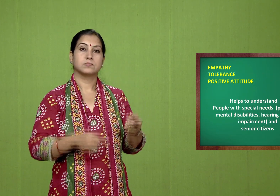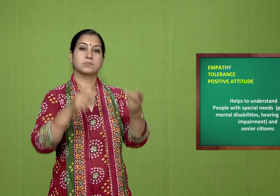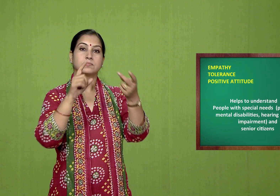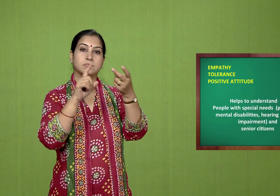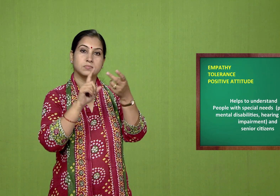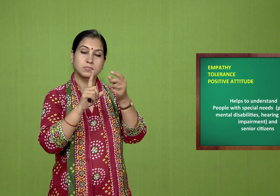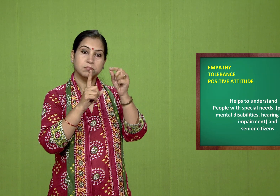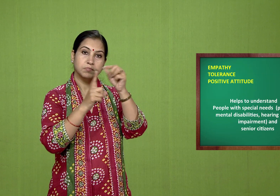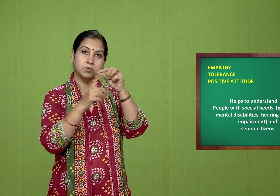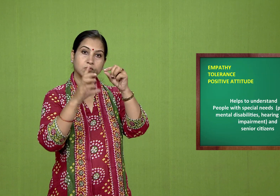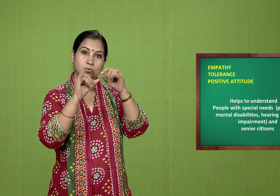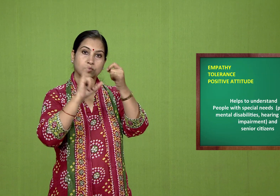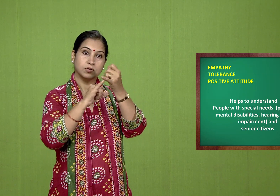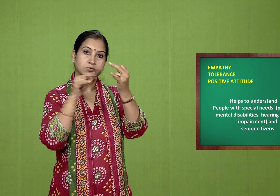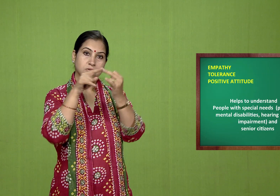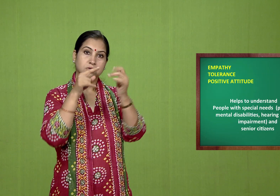and positive attitude